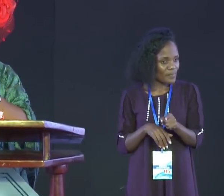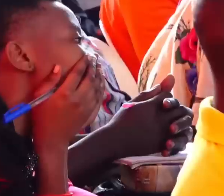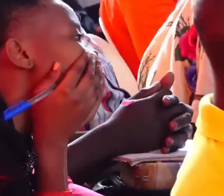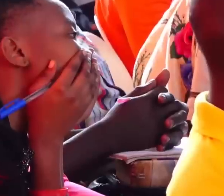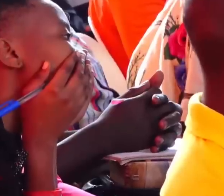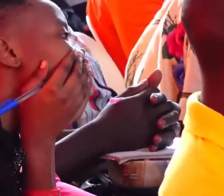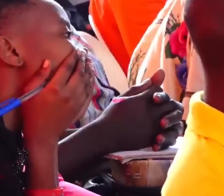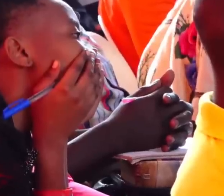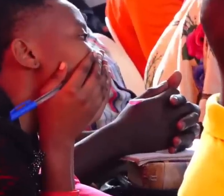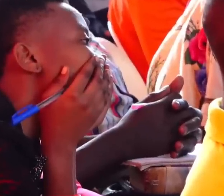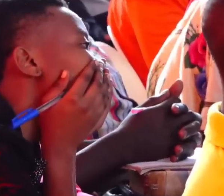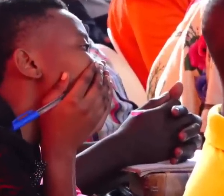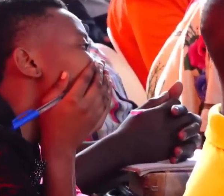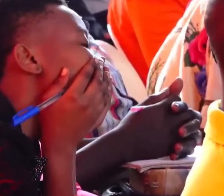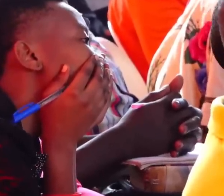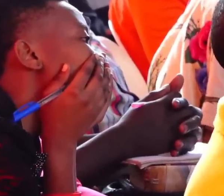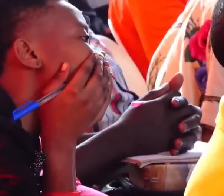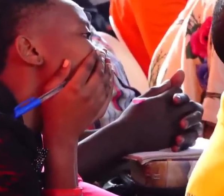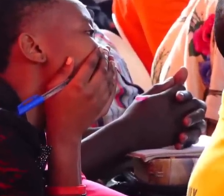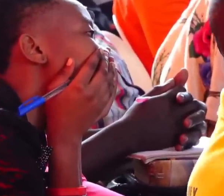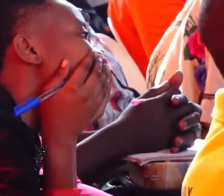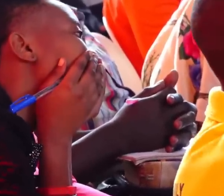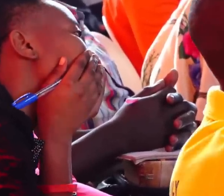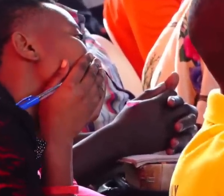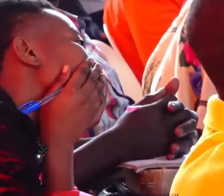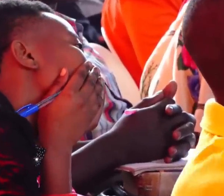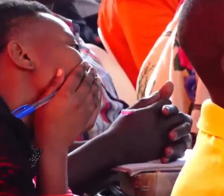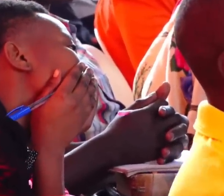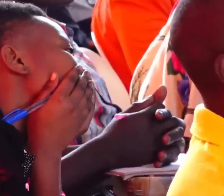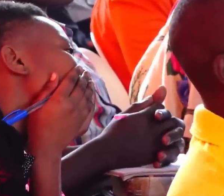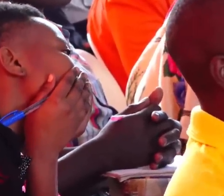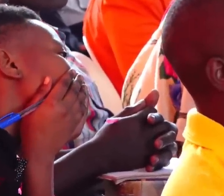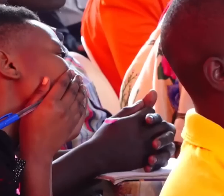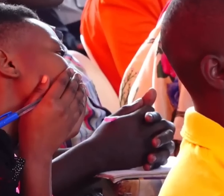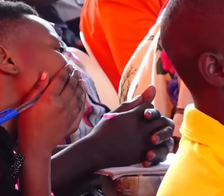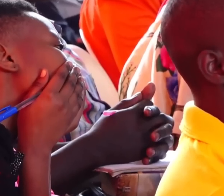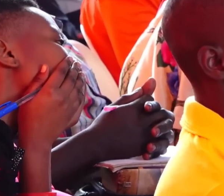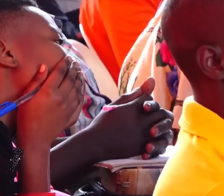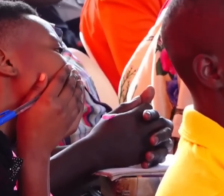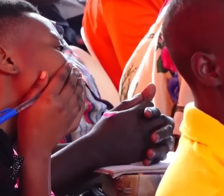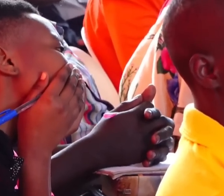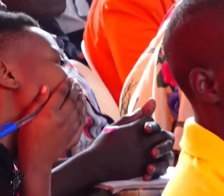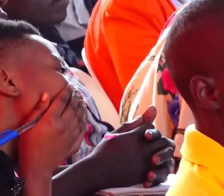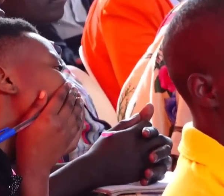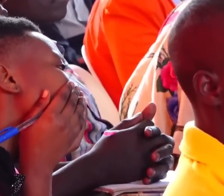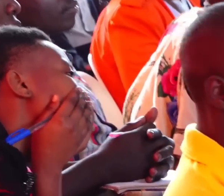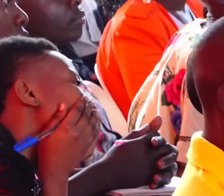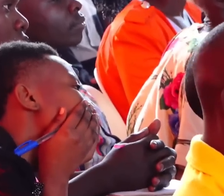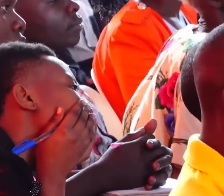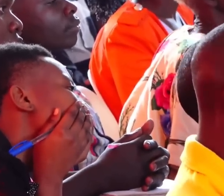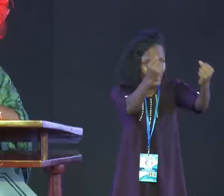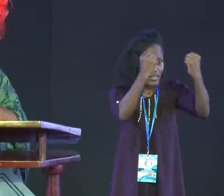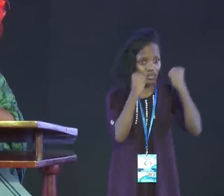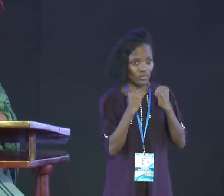kyenjagala tusabe. What I want us to pray for, Mukama atuwa amaanyi. That God give strength.